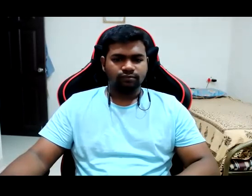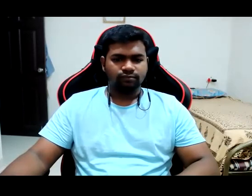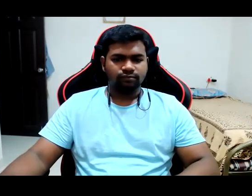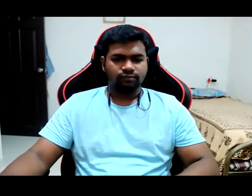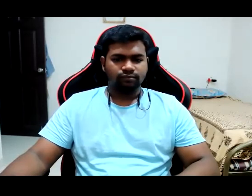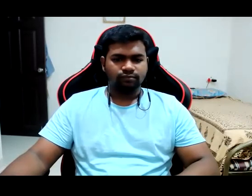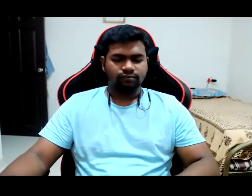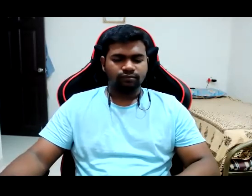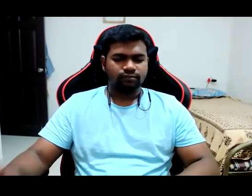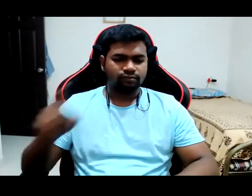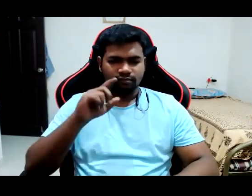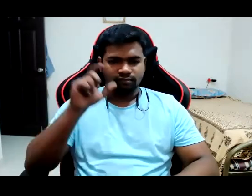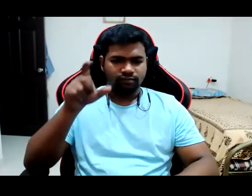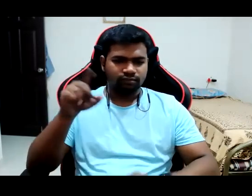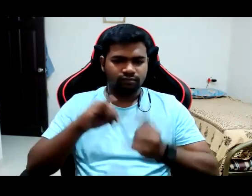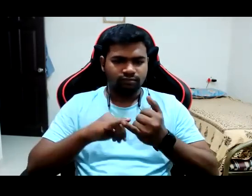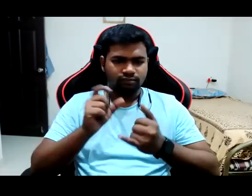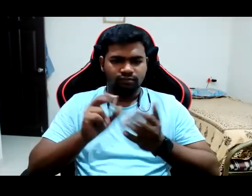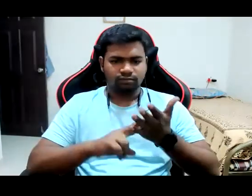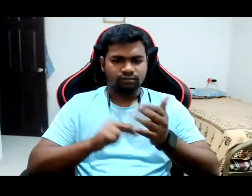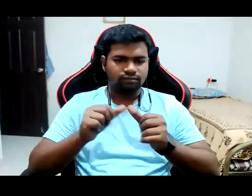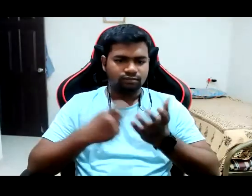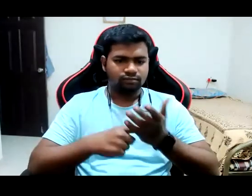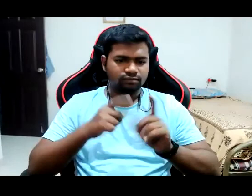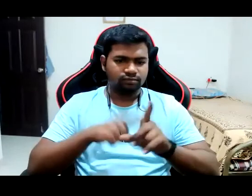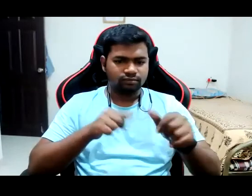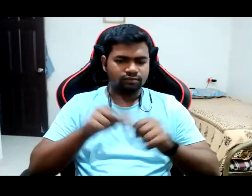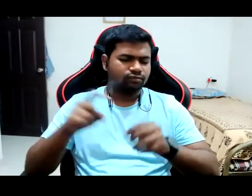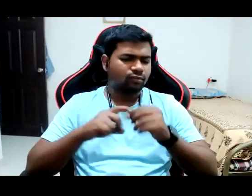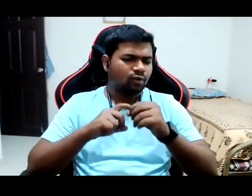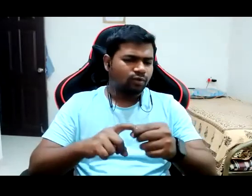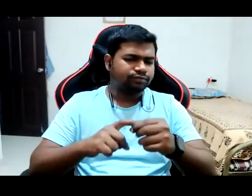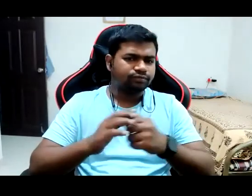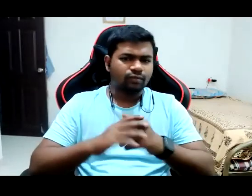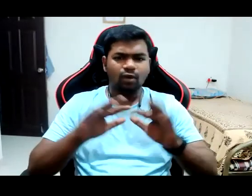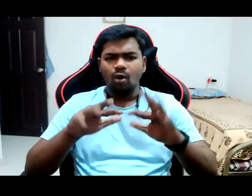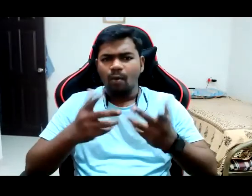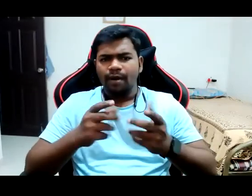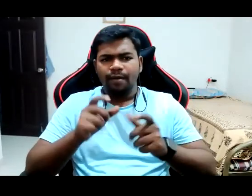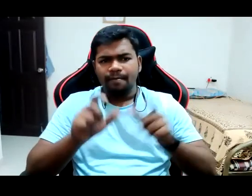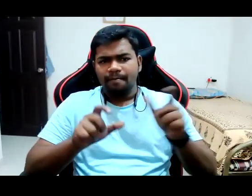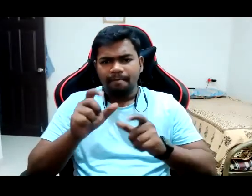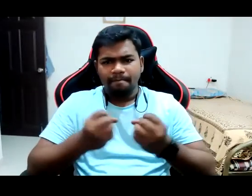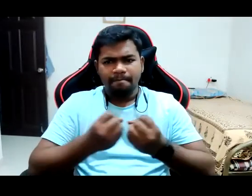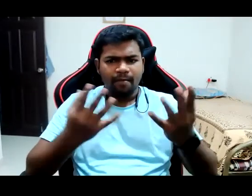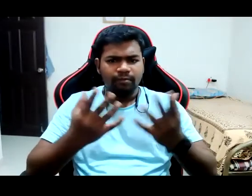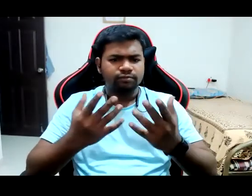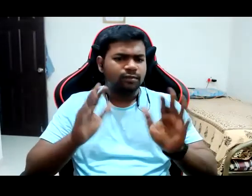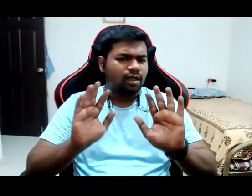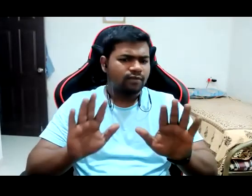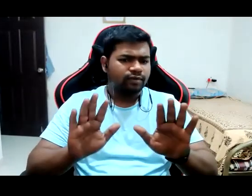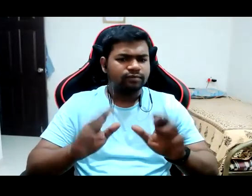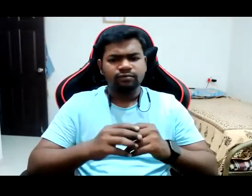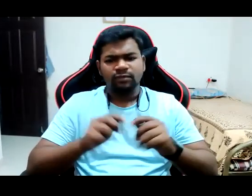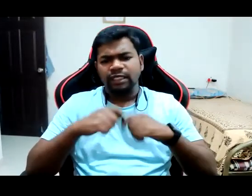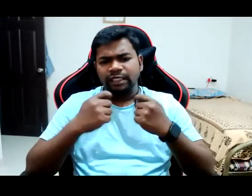Hello, this is Soundarya, and I was a little bit late. My question is, how many members can be in a team? There are no limits. You